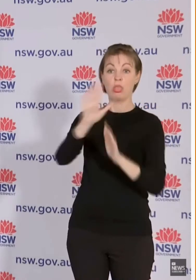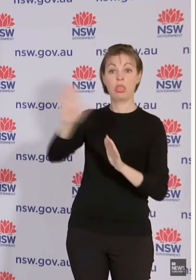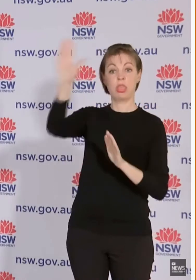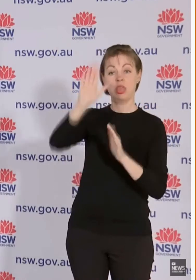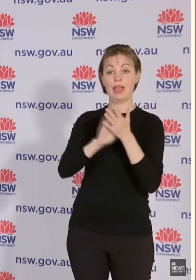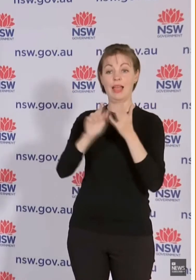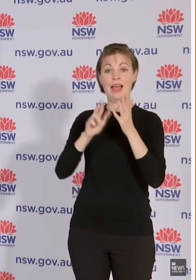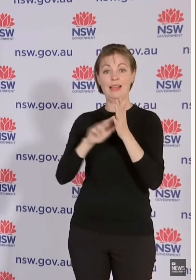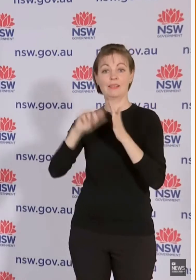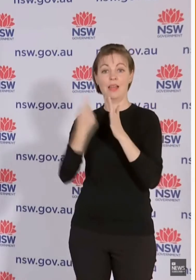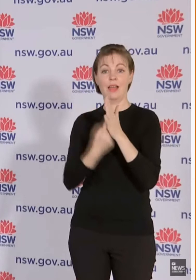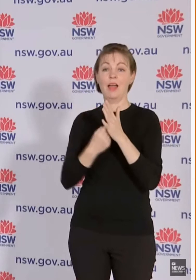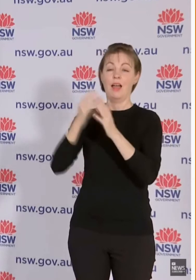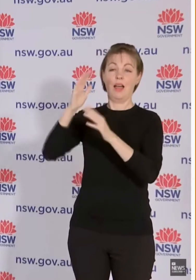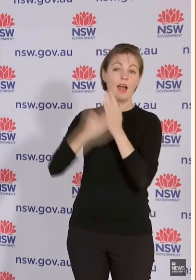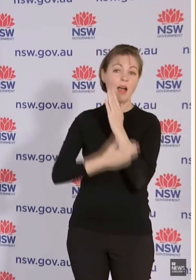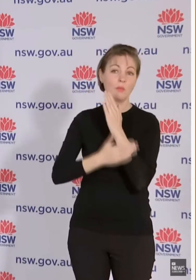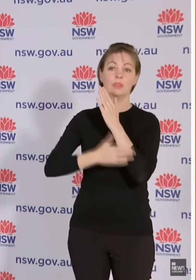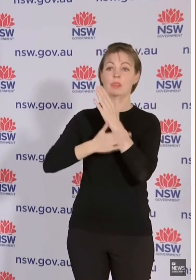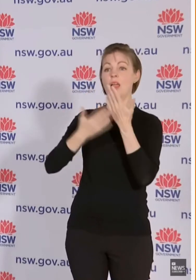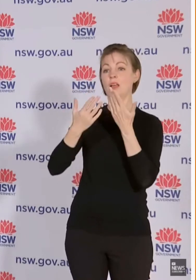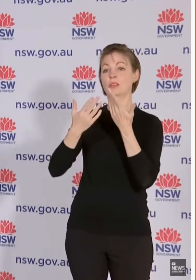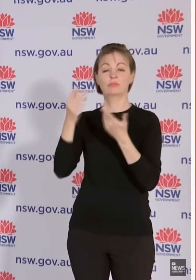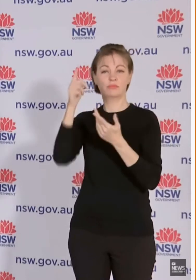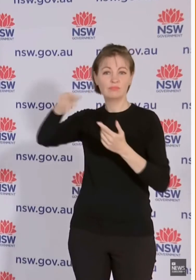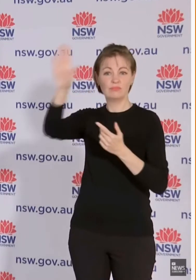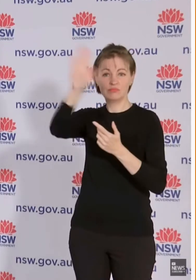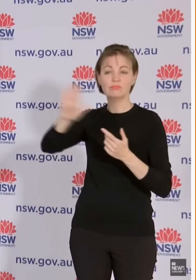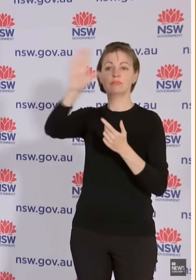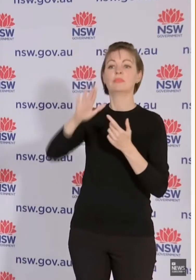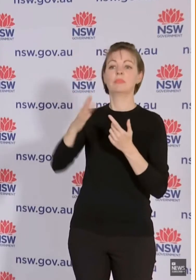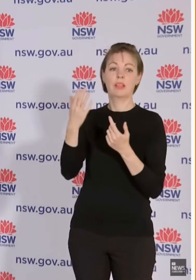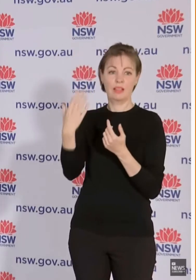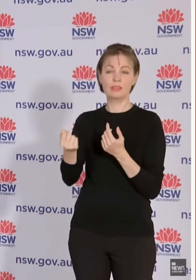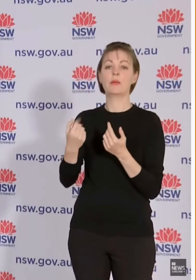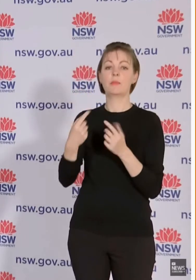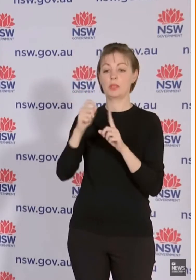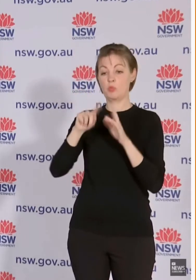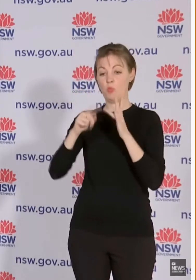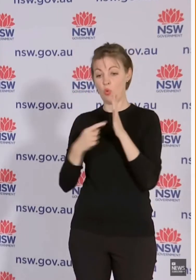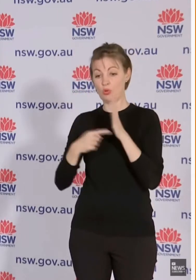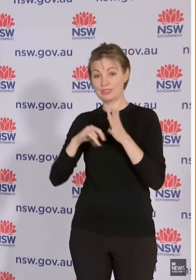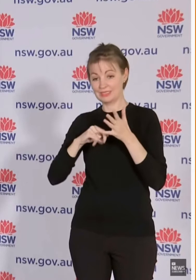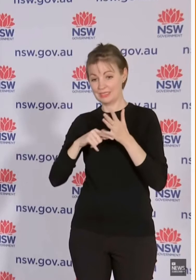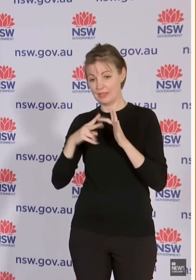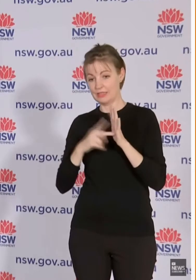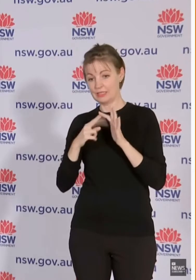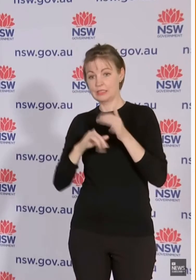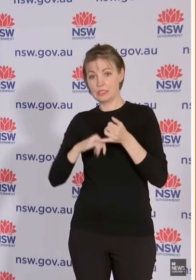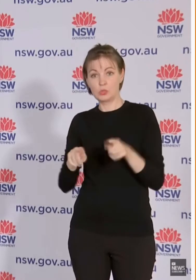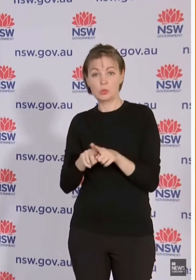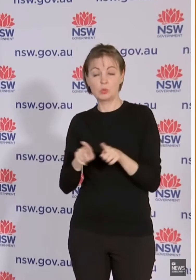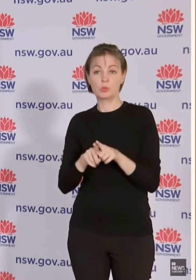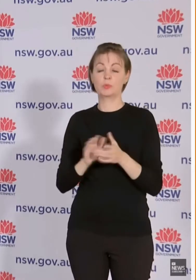2 cases, this time in Lake Macquarie Local Government Area and the Port Stephens Local Government Area. In the Illawarra, we have 4 cases